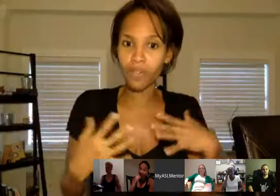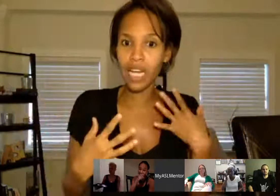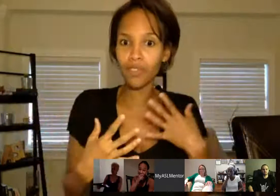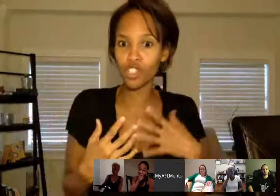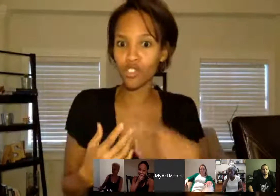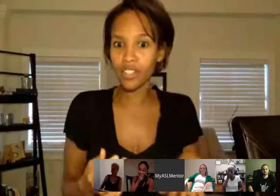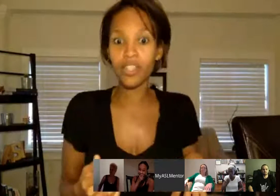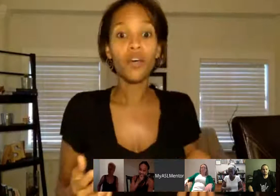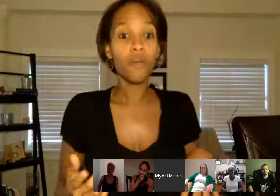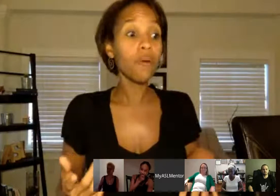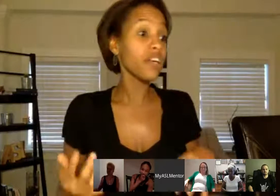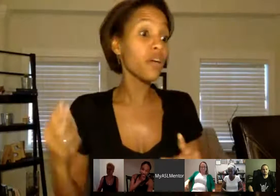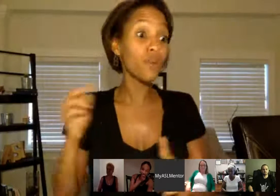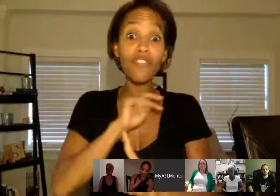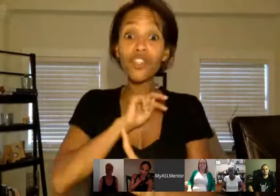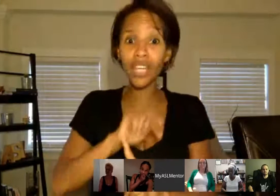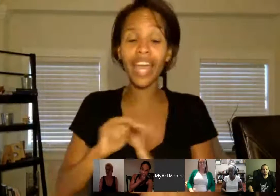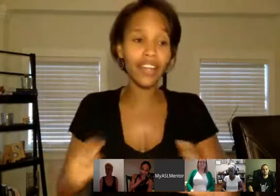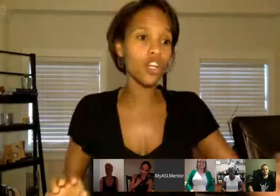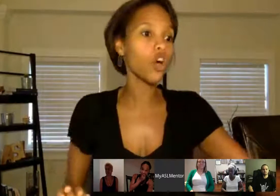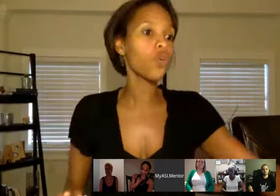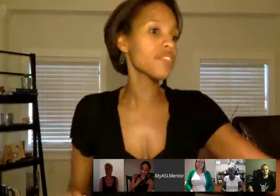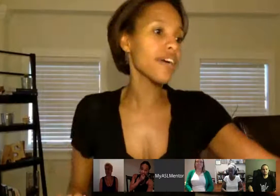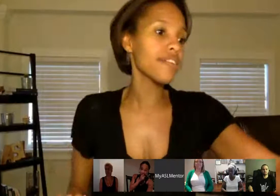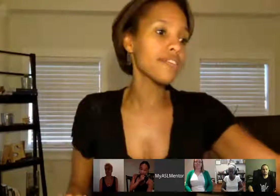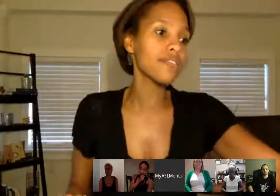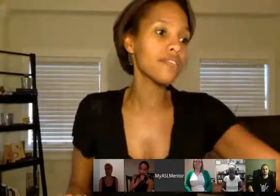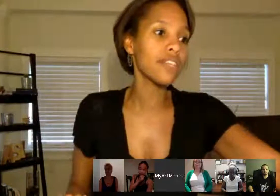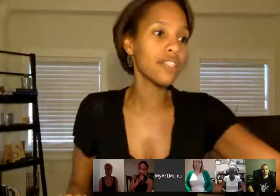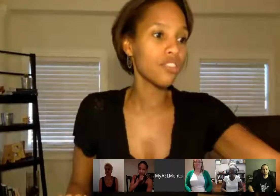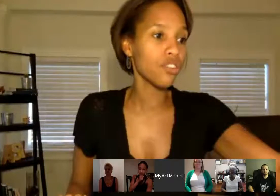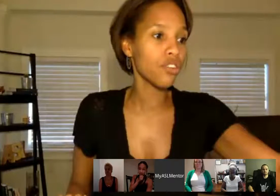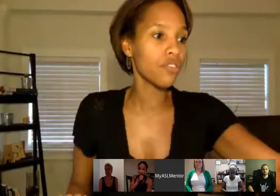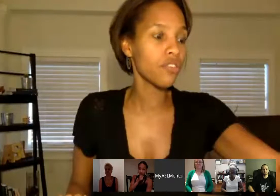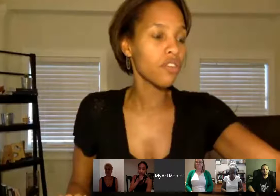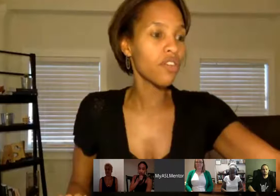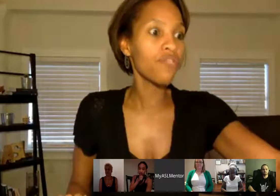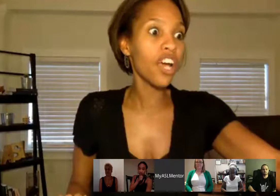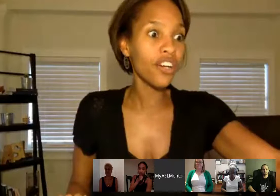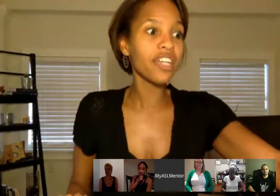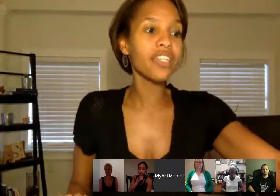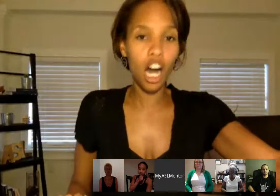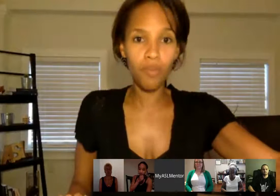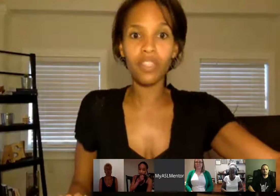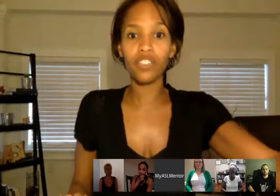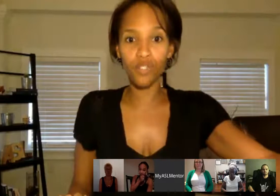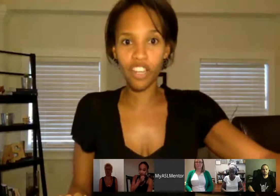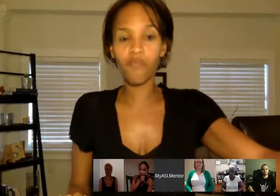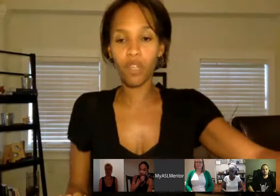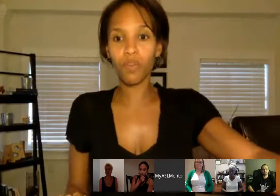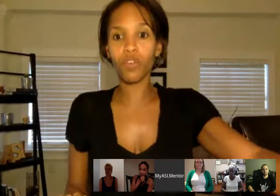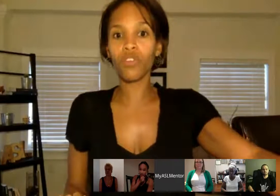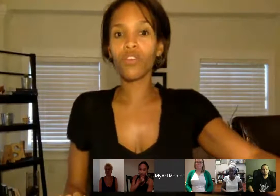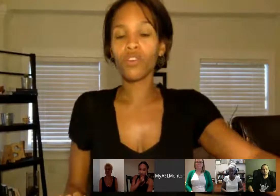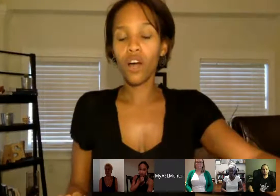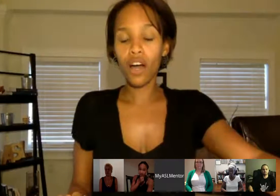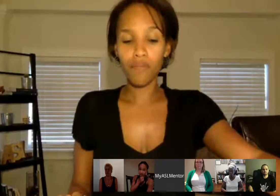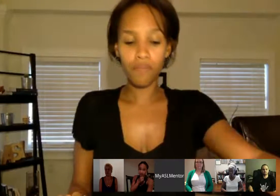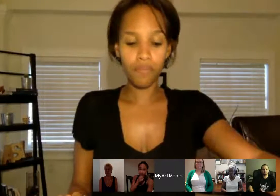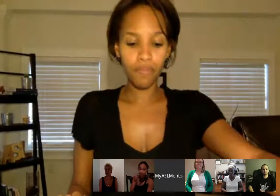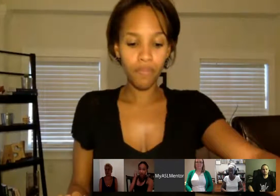much time constraints. But whenever you can, it's always a nice thing to show. Very commonly do deaf people